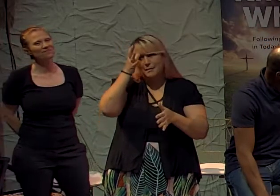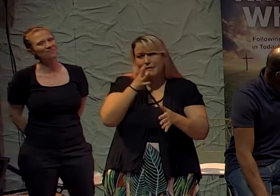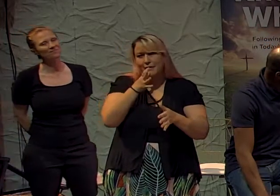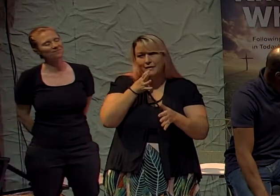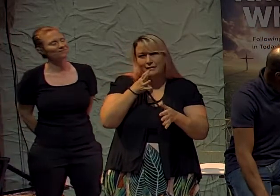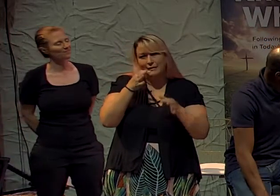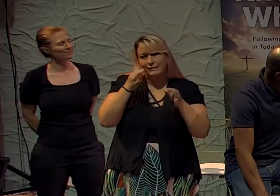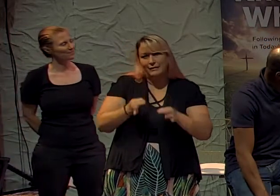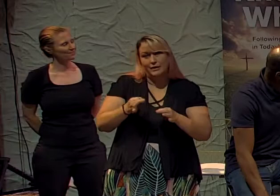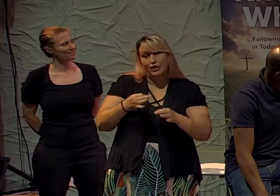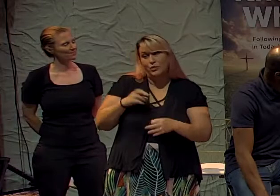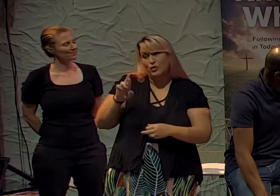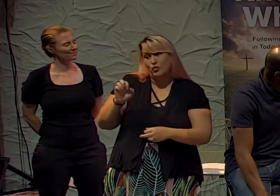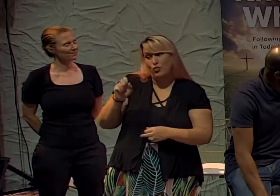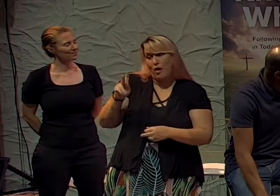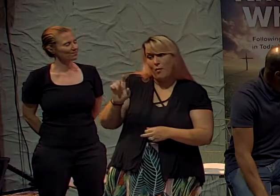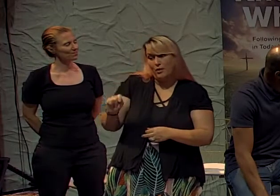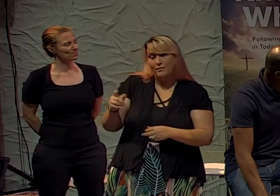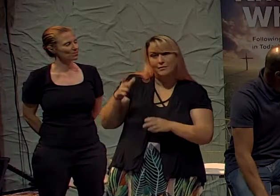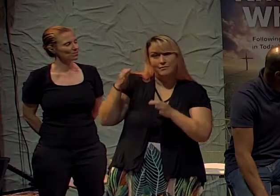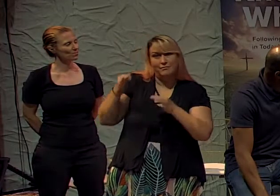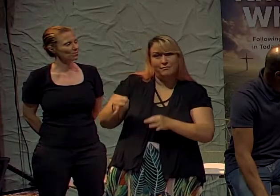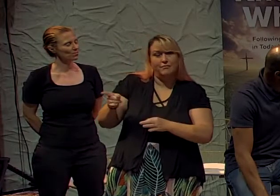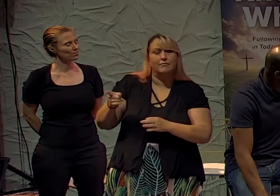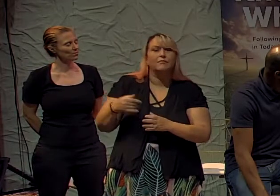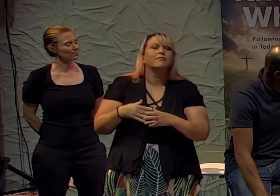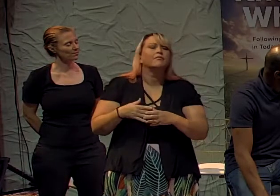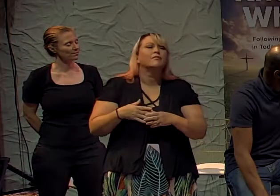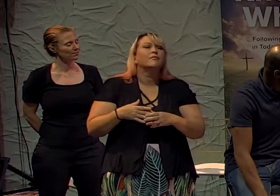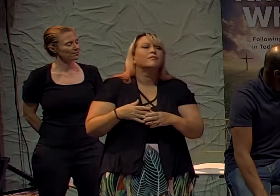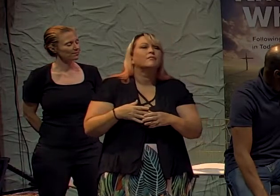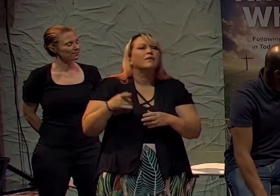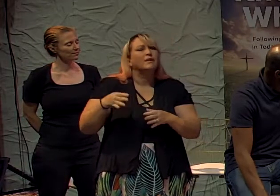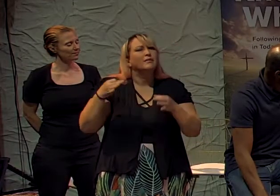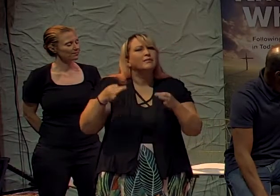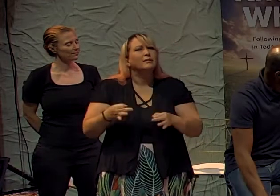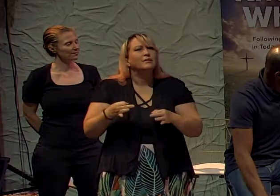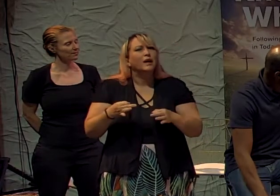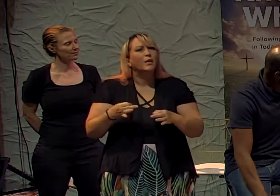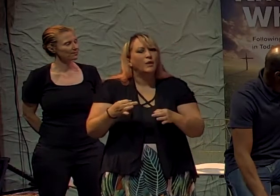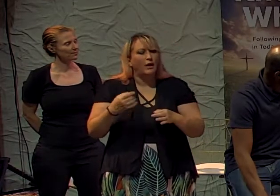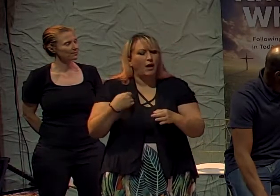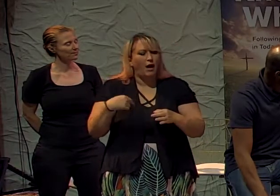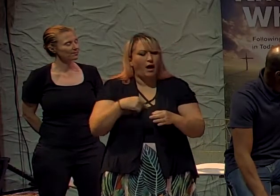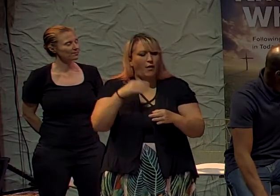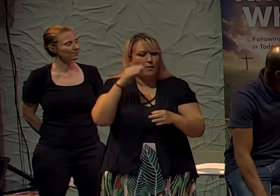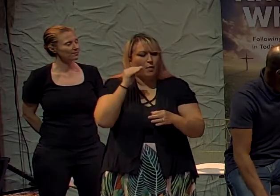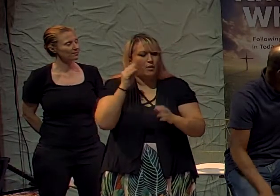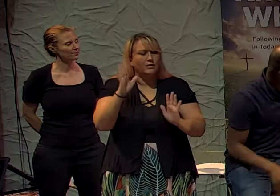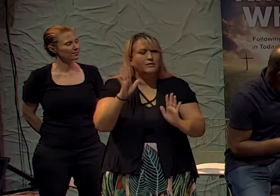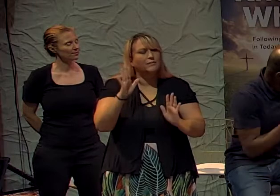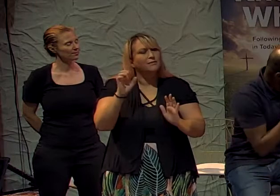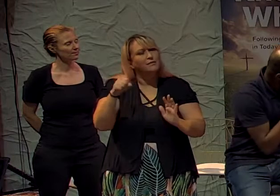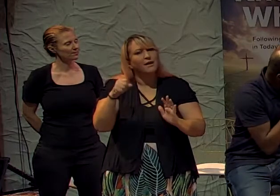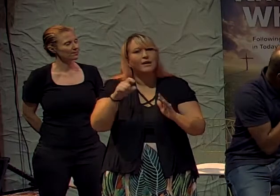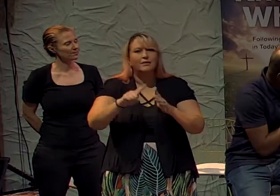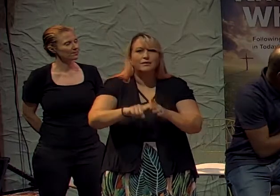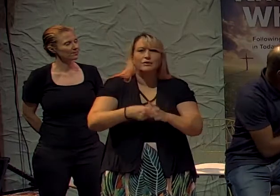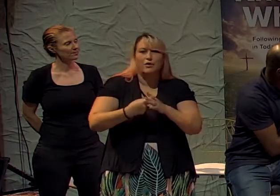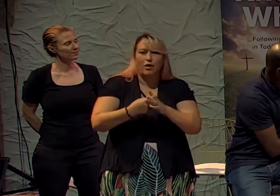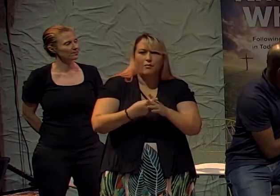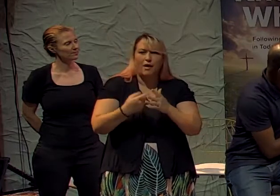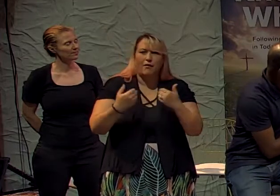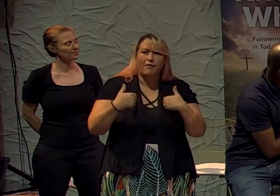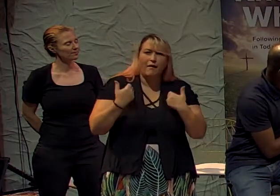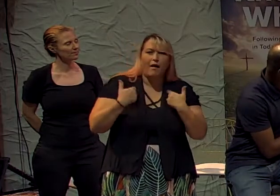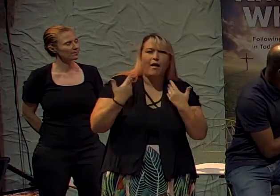This was not me. Robert decided when our boys were, yes, I agree with the whole start them out young, have the